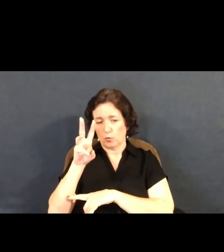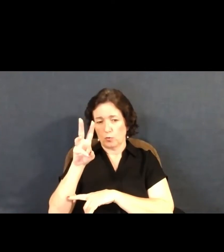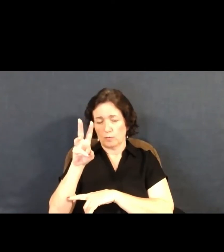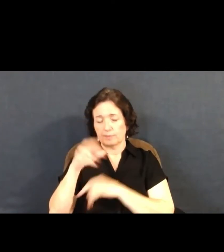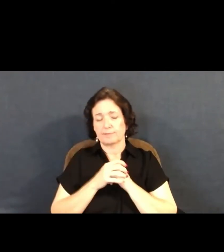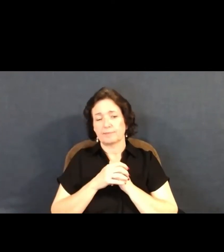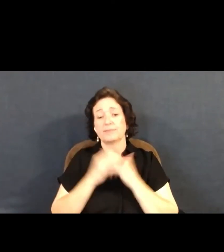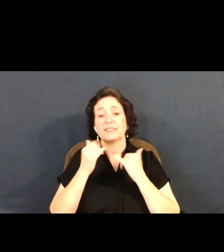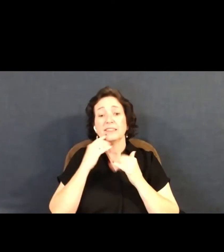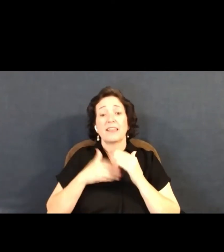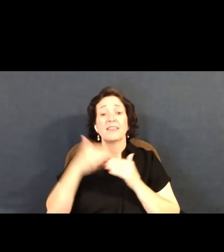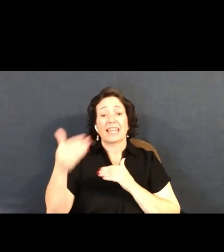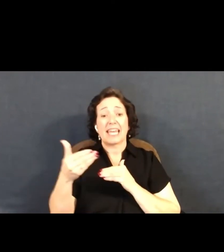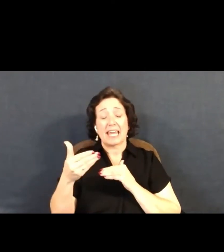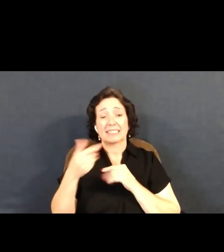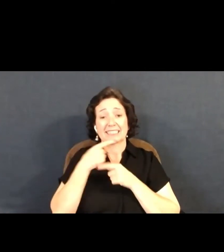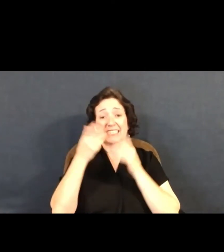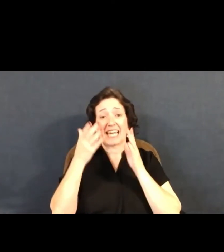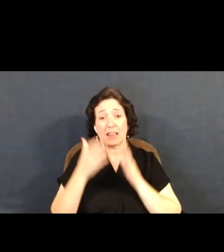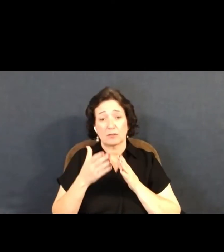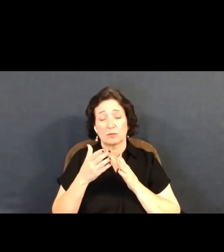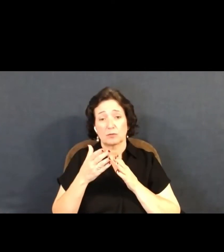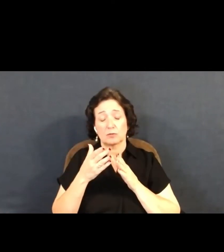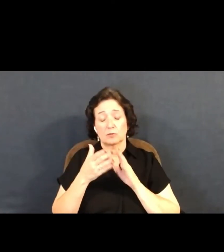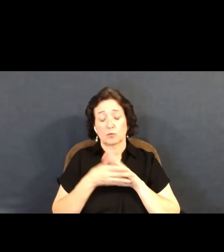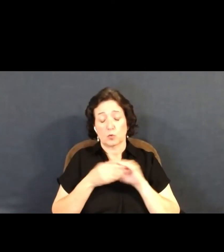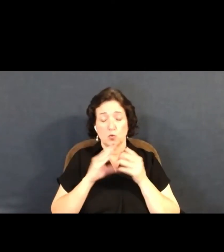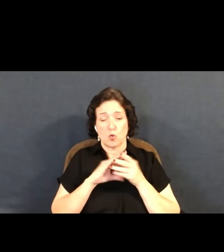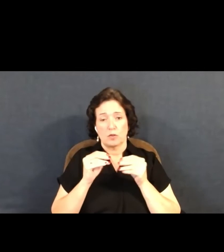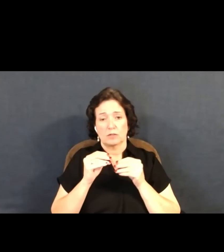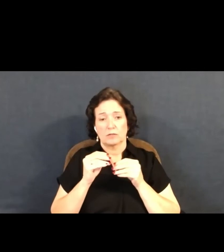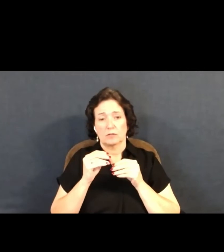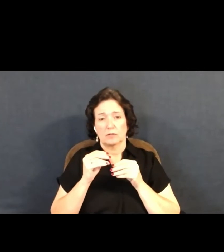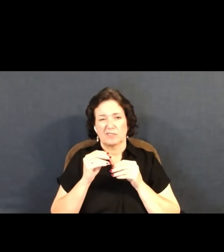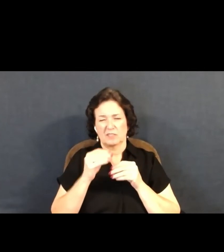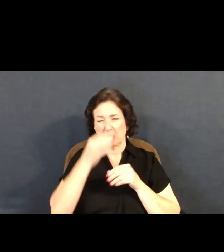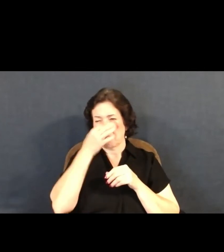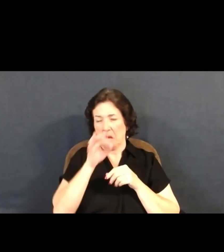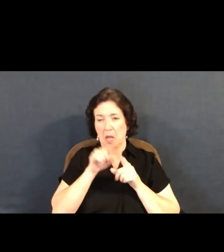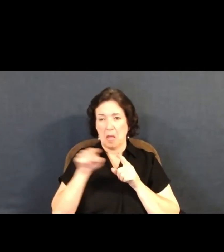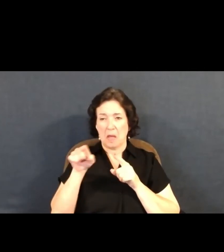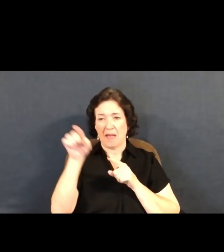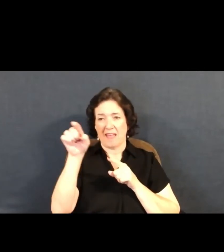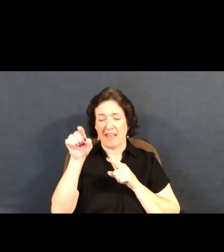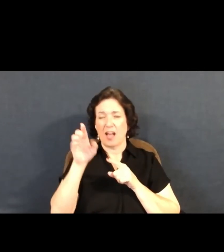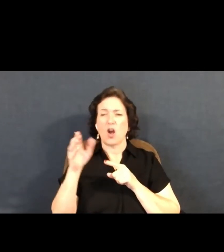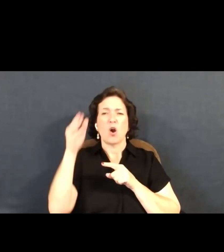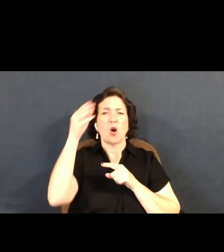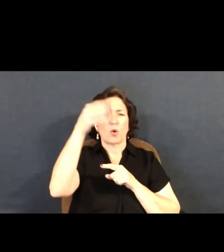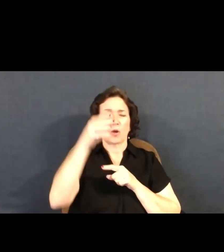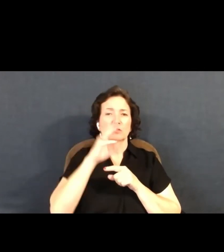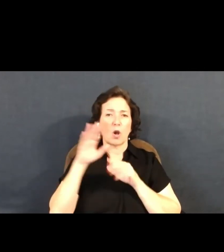Now for our next teller, our next storyteller is from right up the road and across the